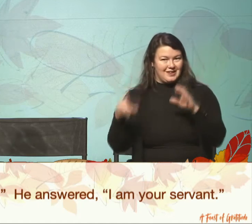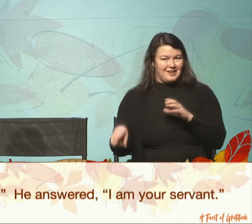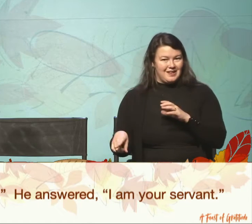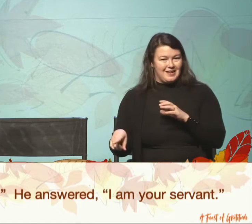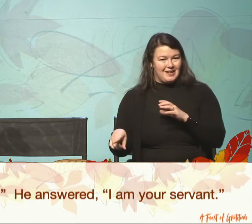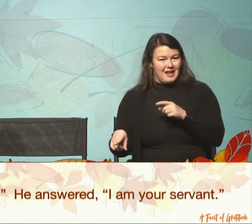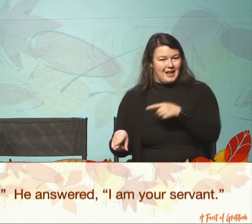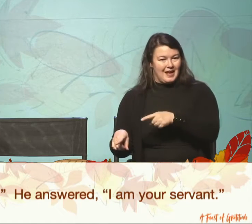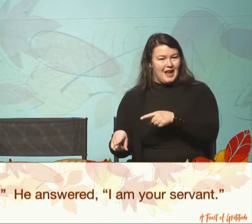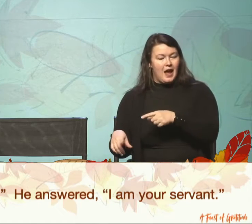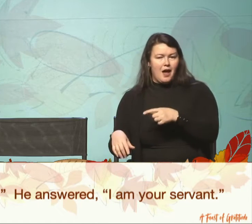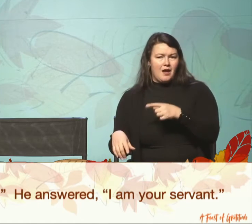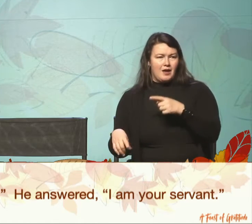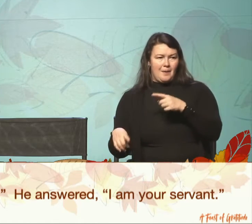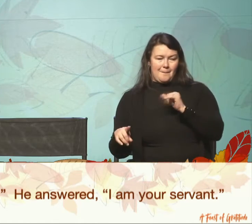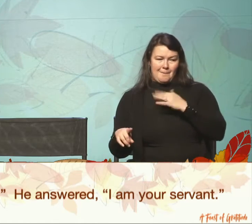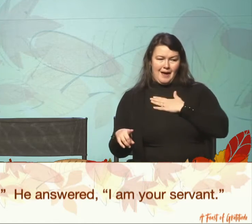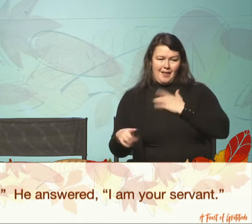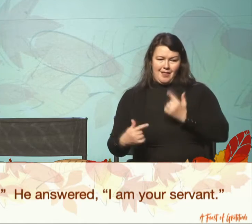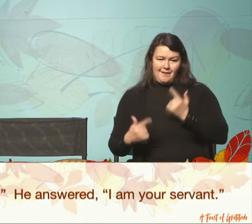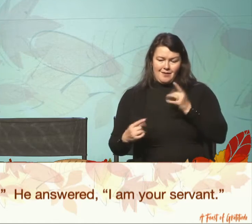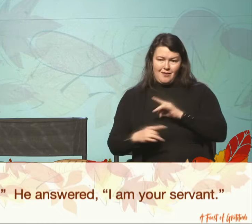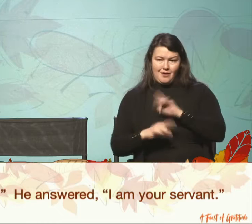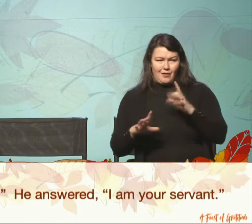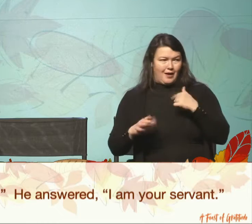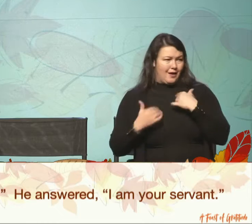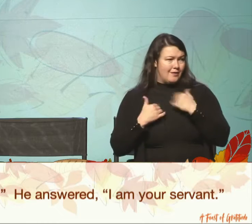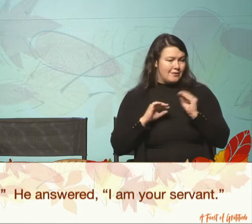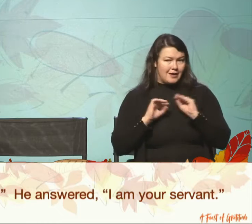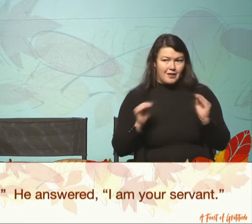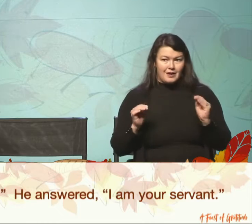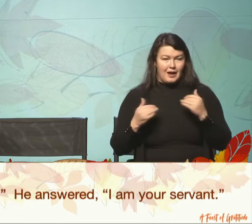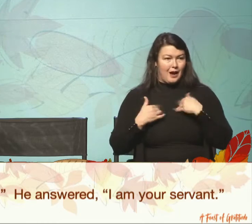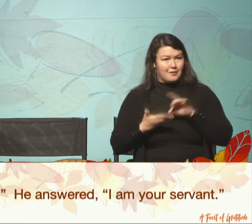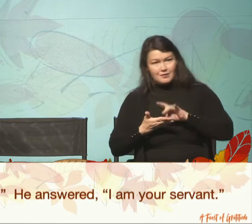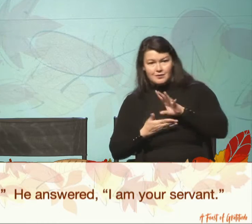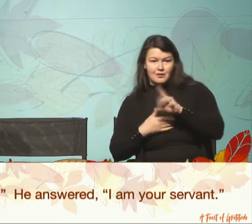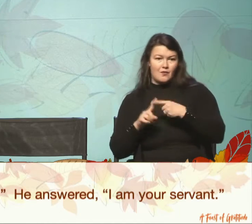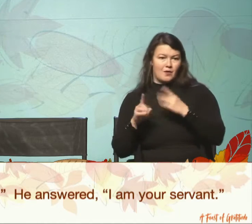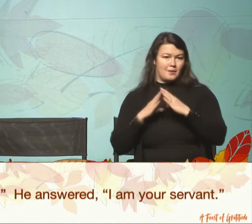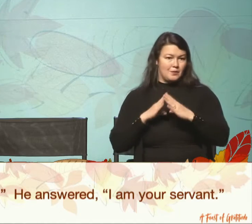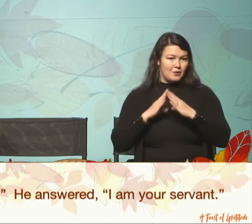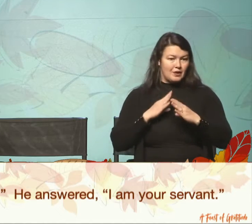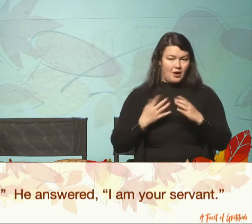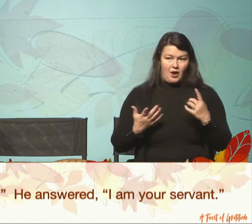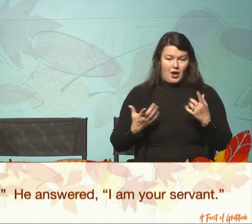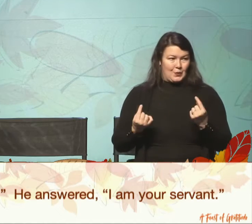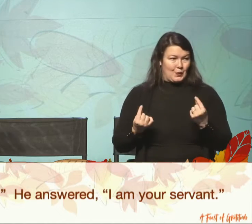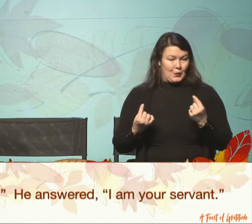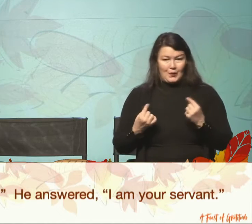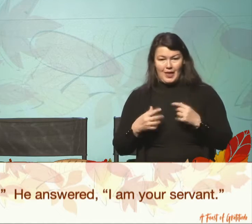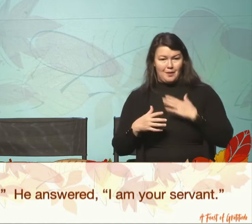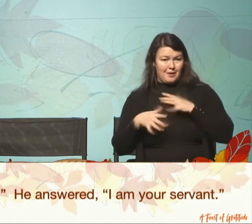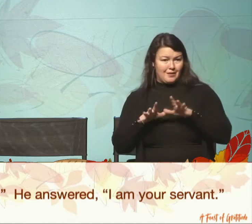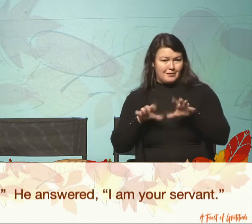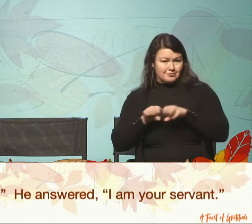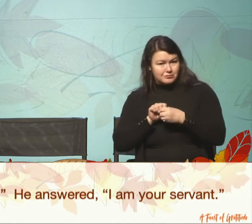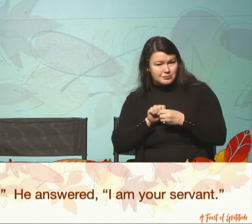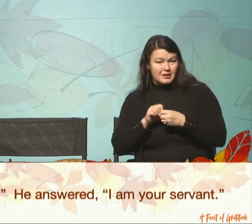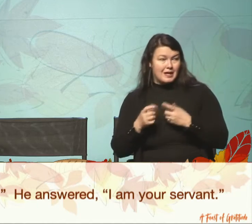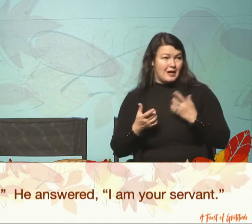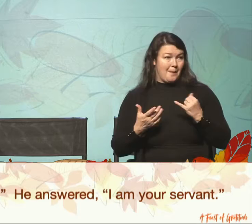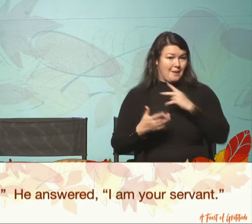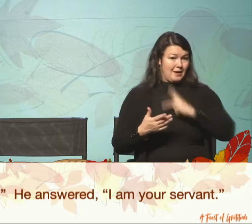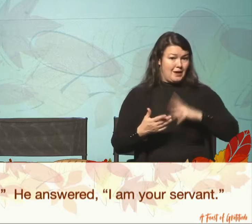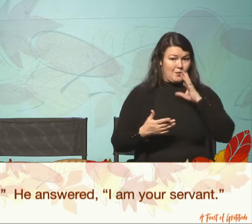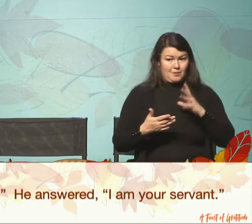my life is as bad as it can be. I have nothing. I'm an outcast. I'm crippled. What am I supposed to do? Now I'm being brought to the king. He's probably going to kill